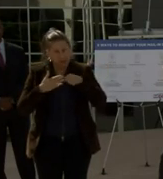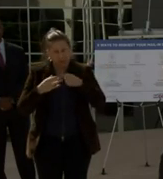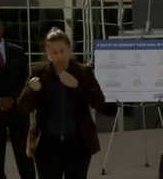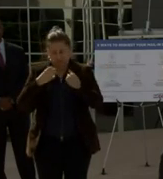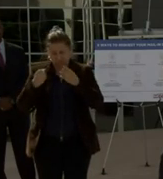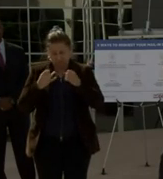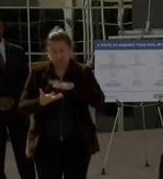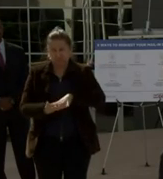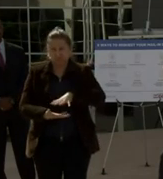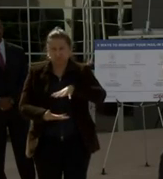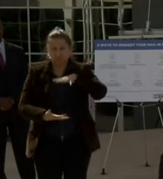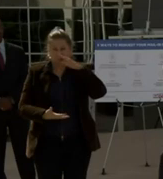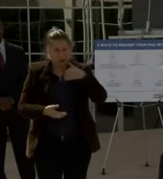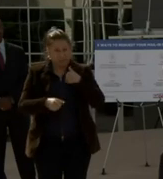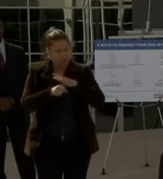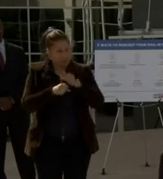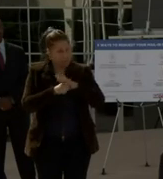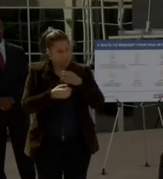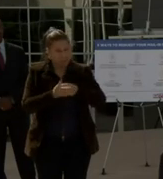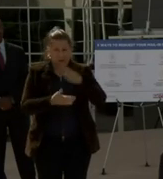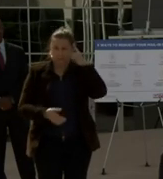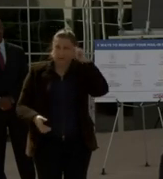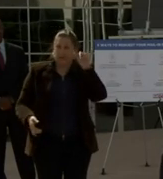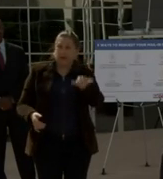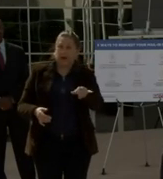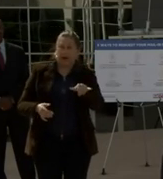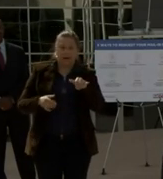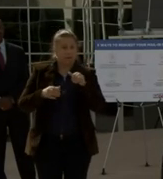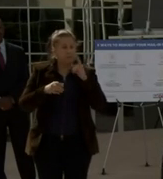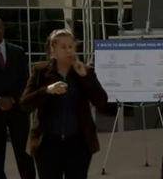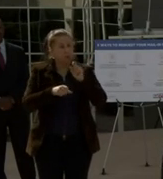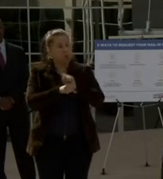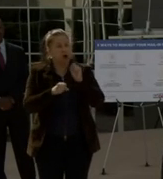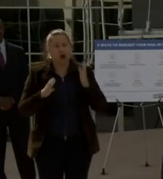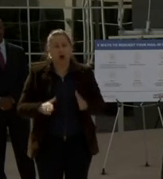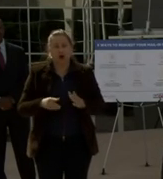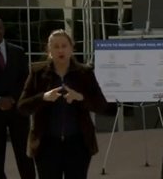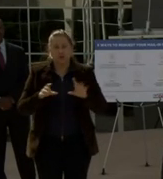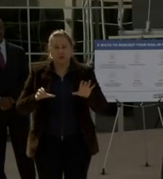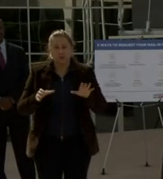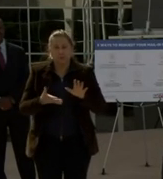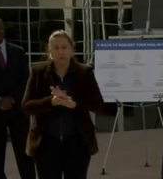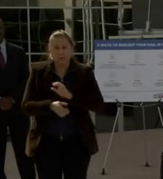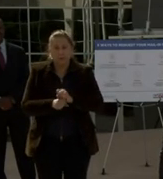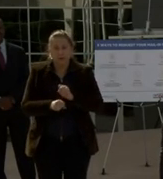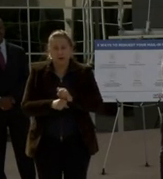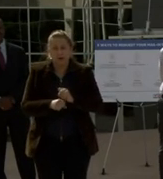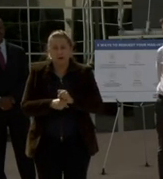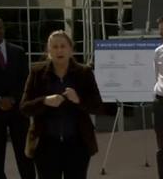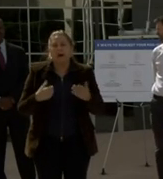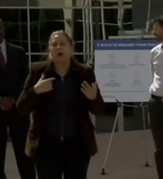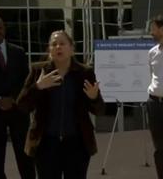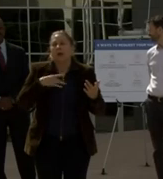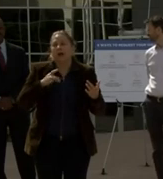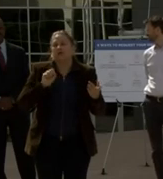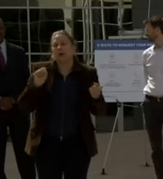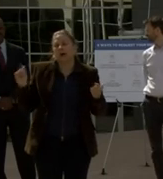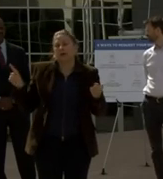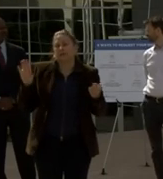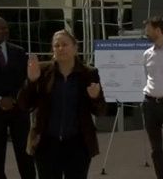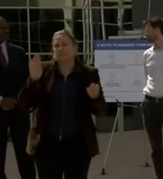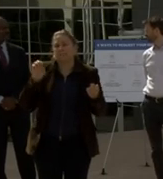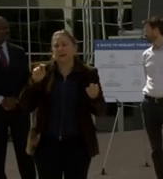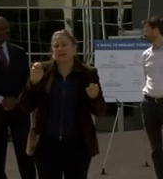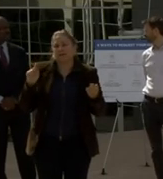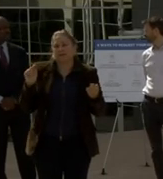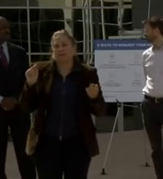problem? I'll ask Mr. Bennett to address any budgeting considerations they've made, but I can